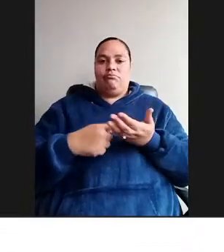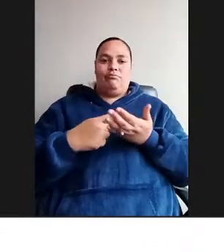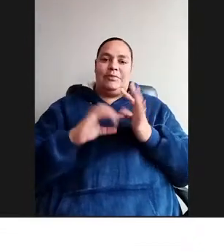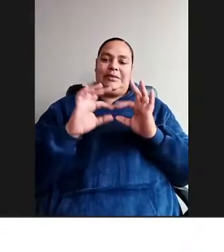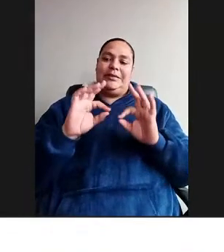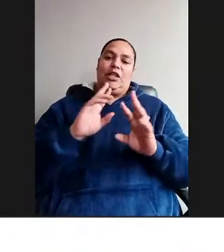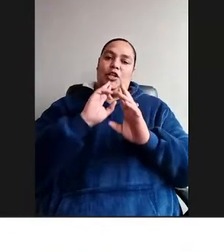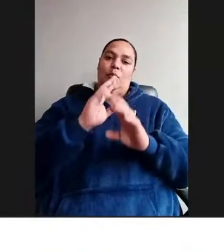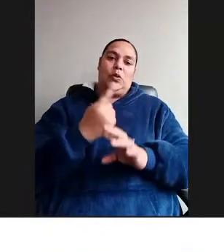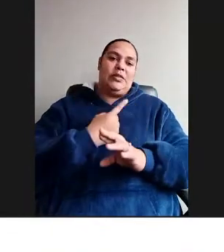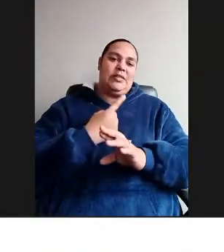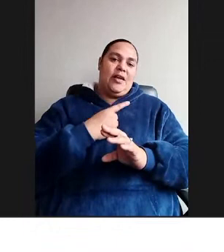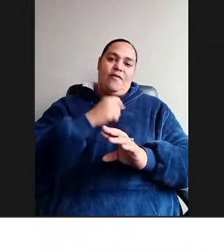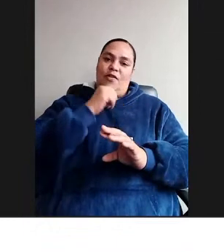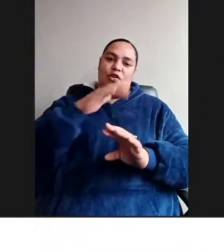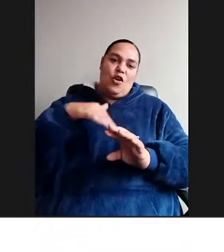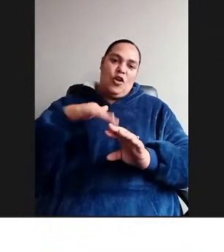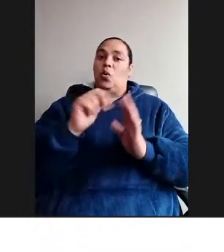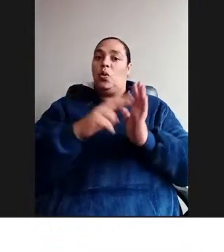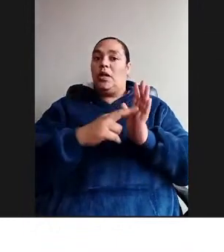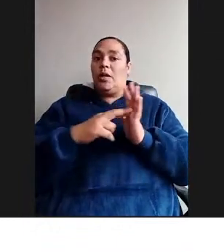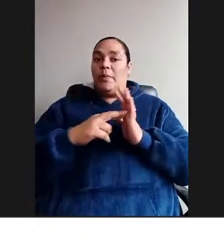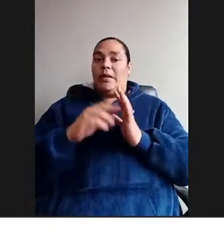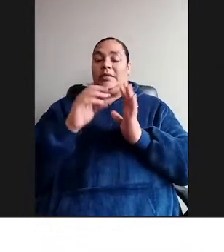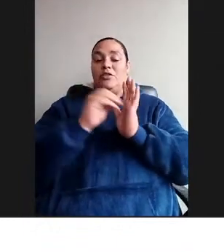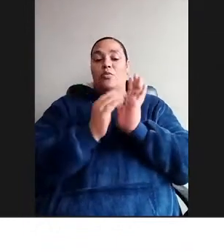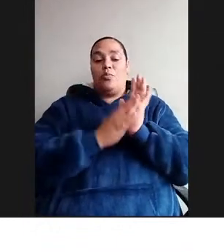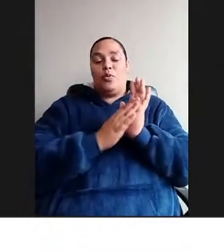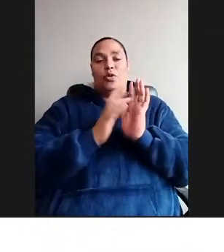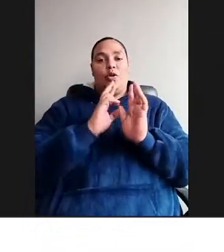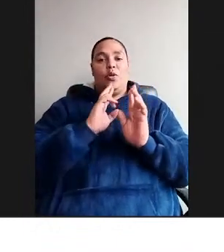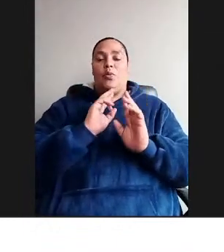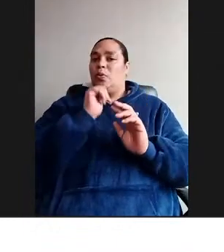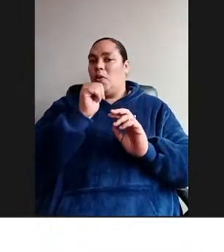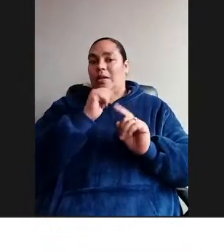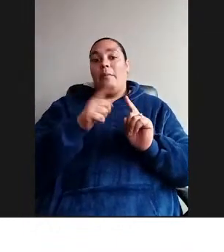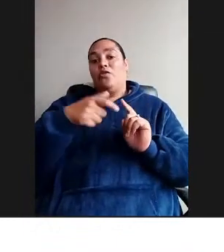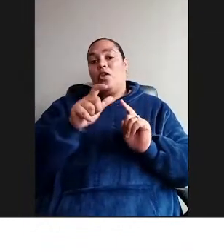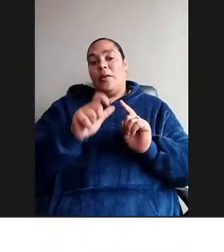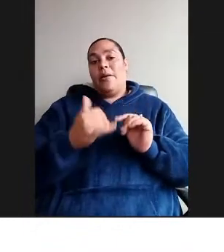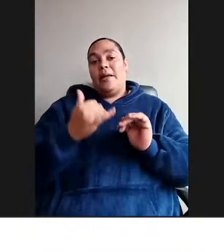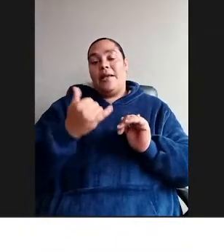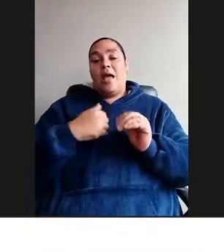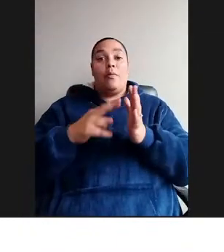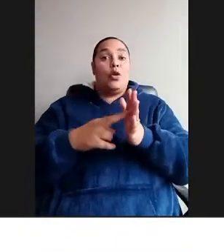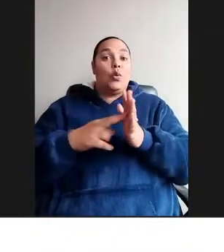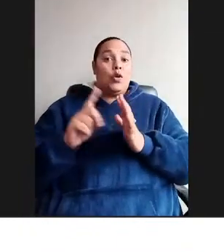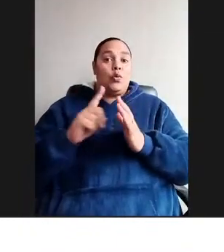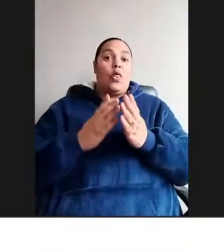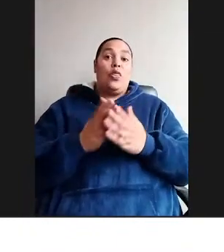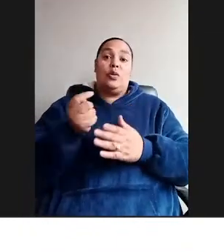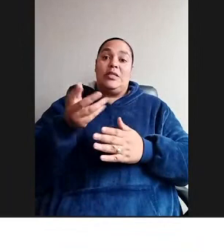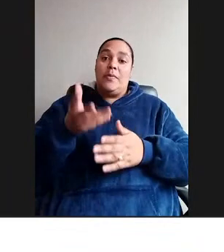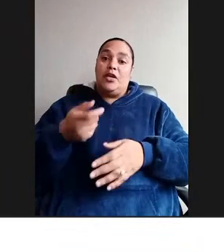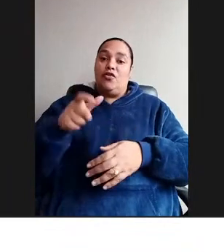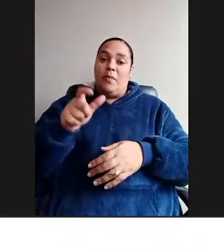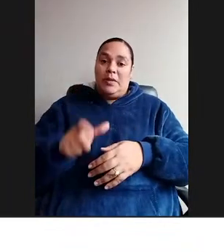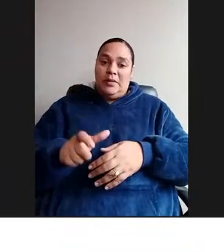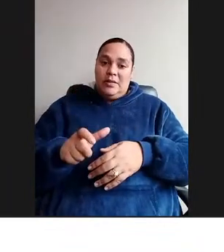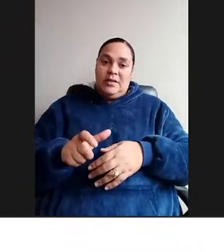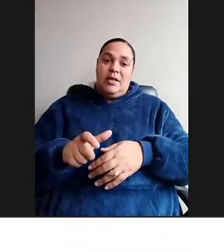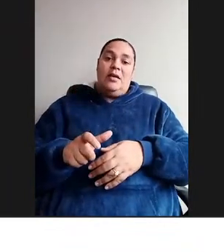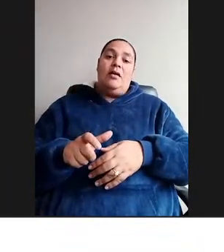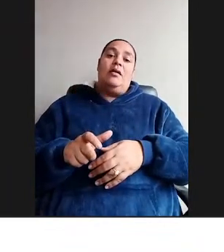and the recommendations in the report. Chairperson, I am requesting through the Speaker, Chairperson,